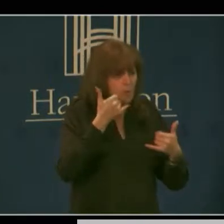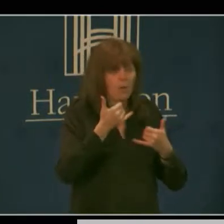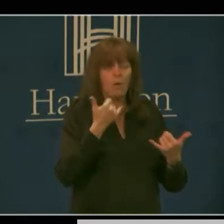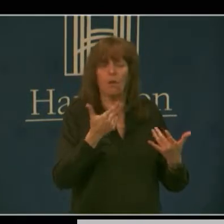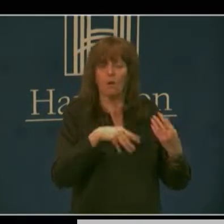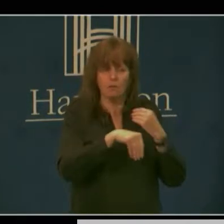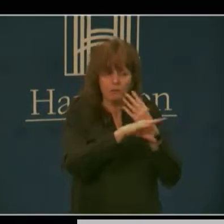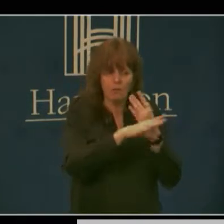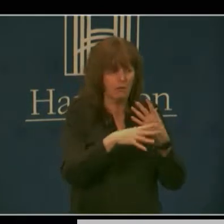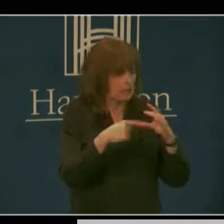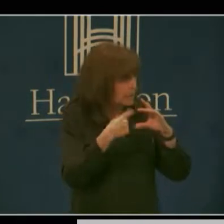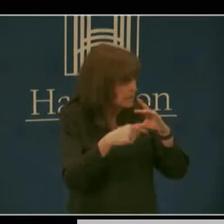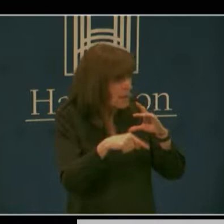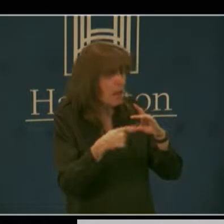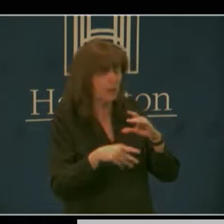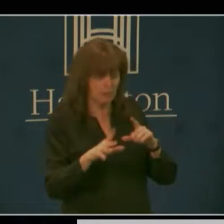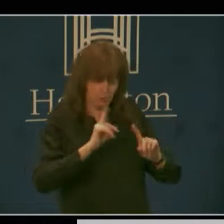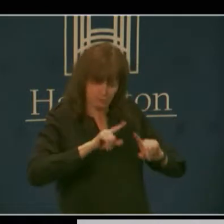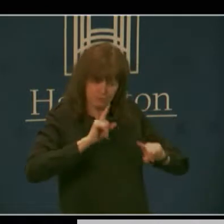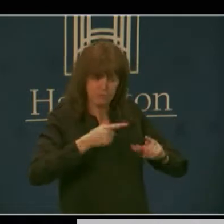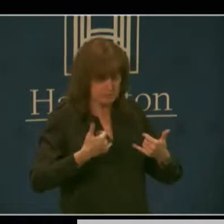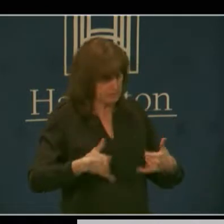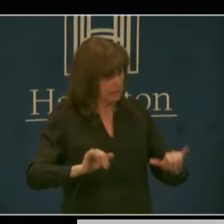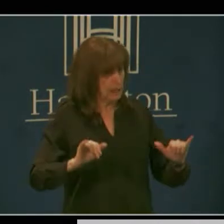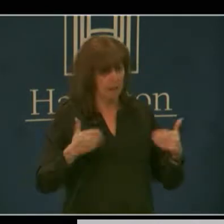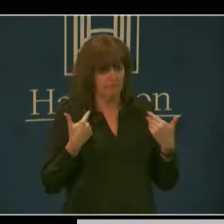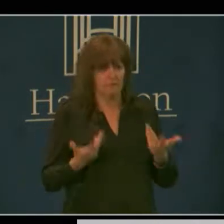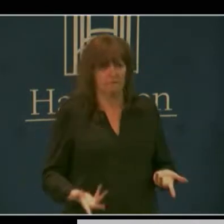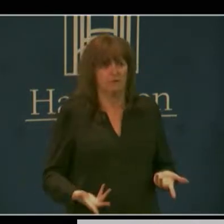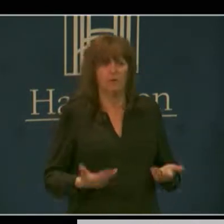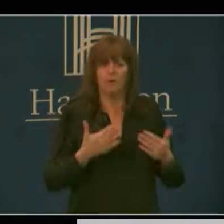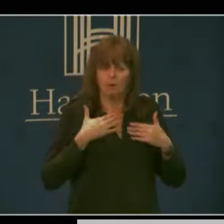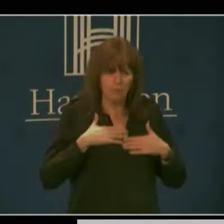as required. And so, yes, please do use. And counselors have been